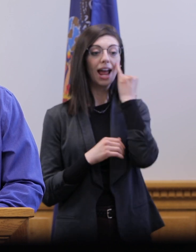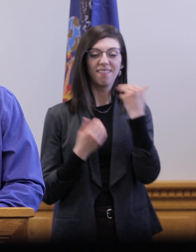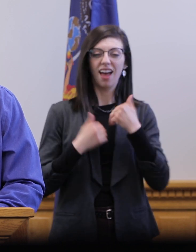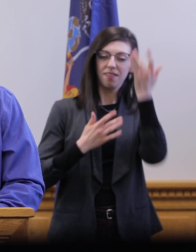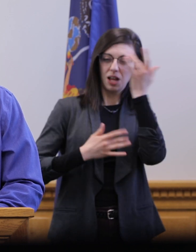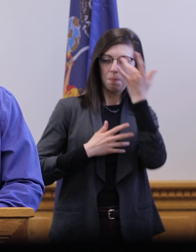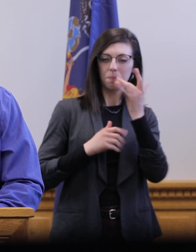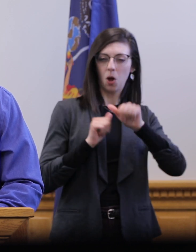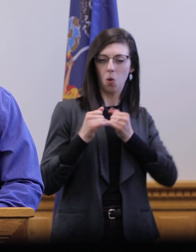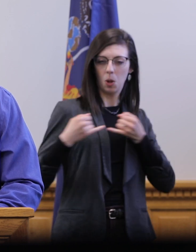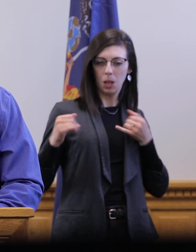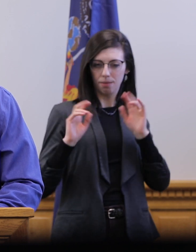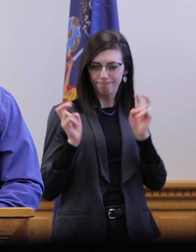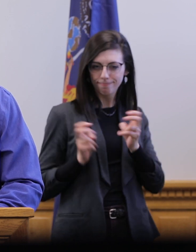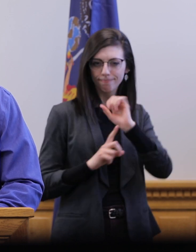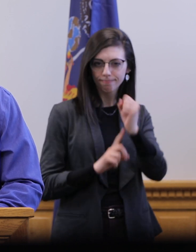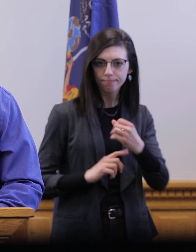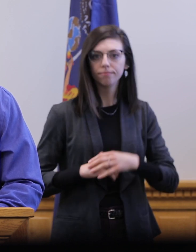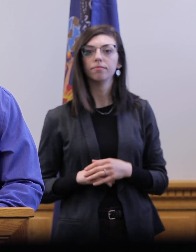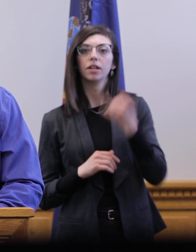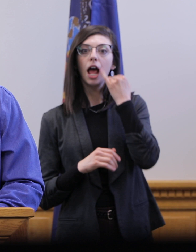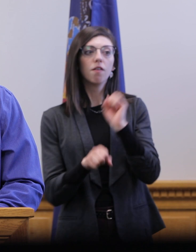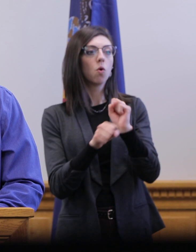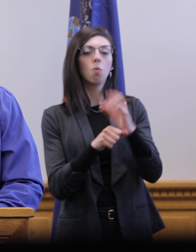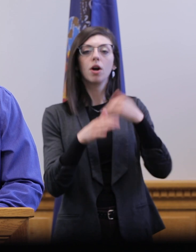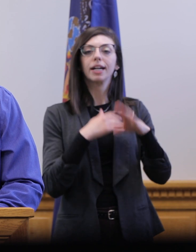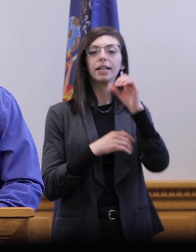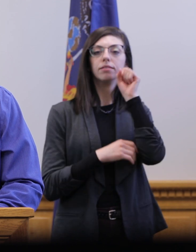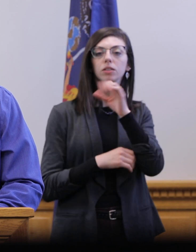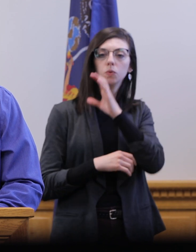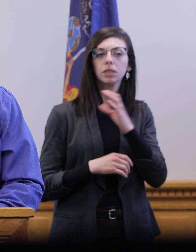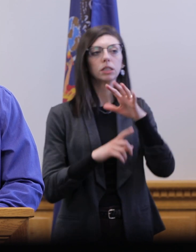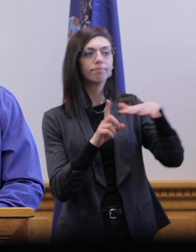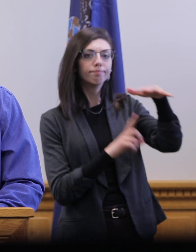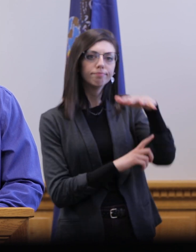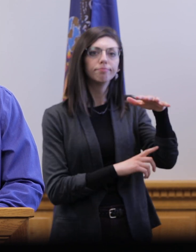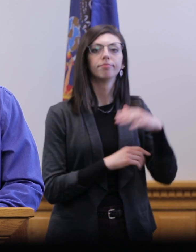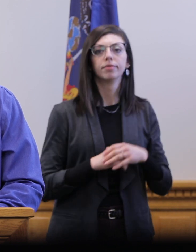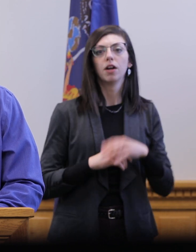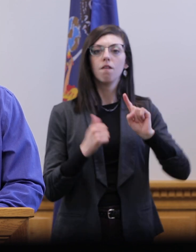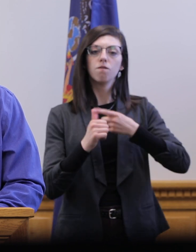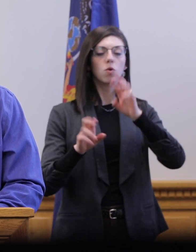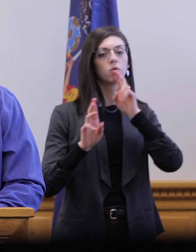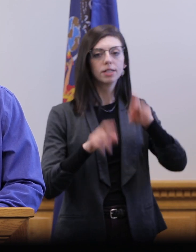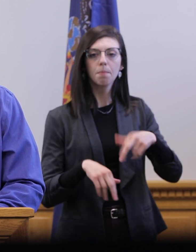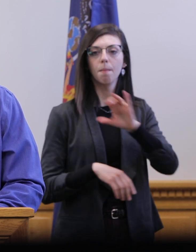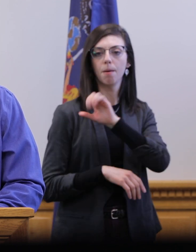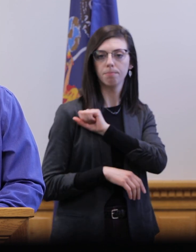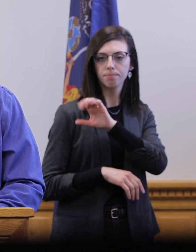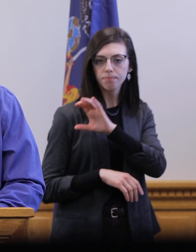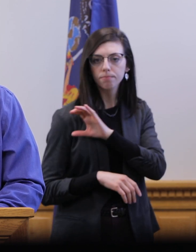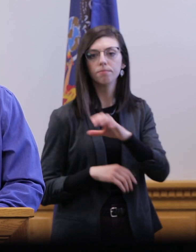conditions, residents and staff at long-term care facilities and congregate settings, first responders and corrections